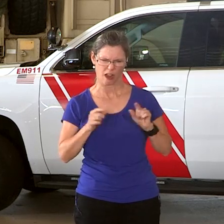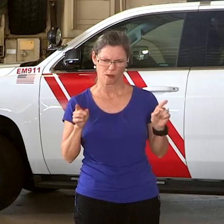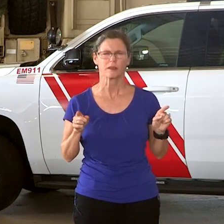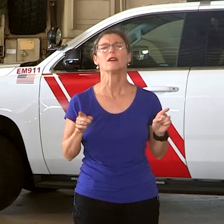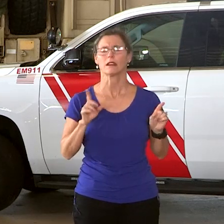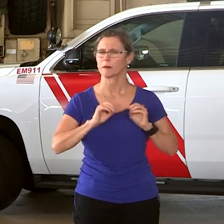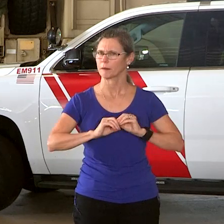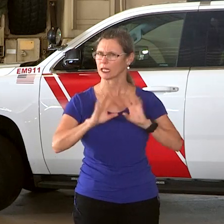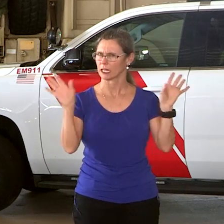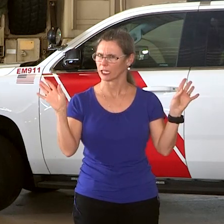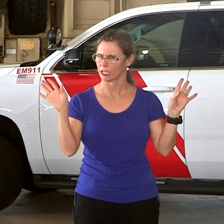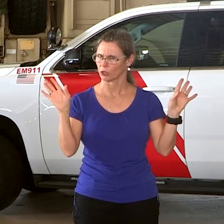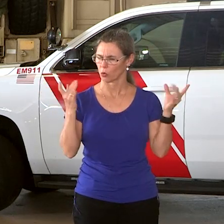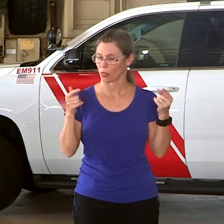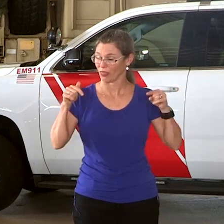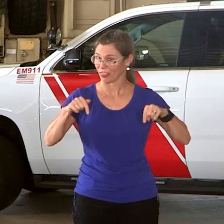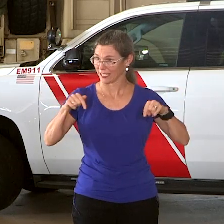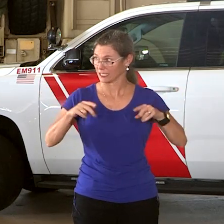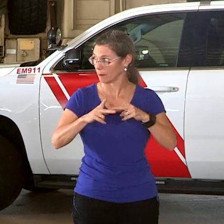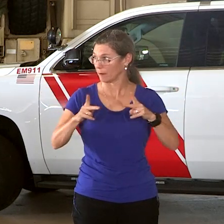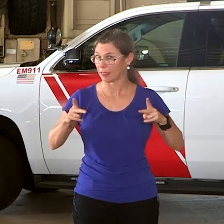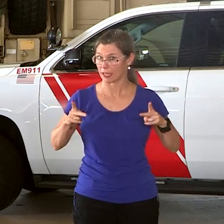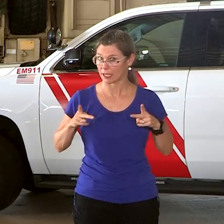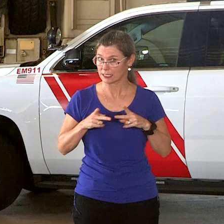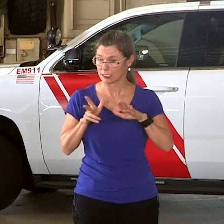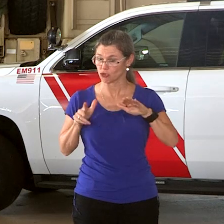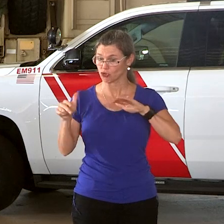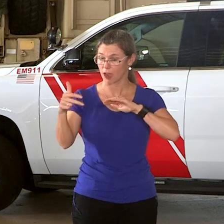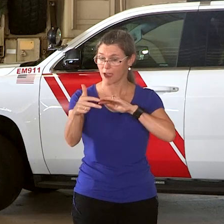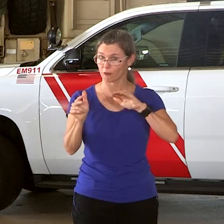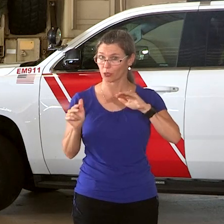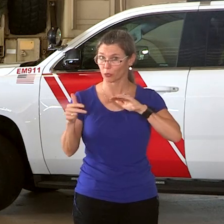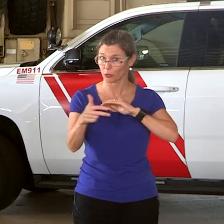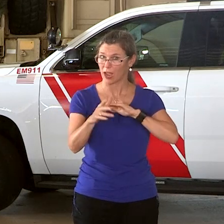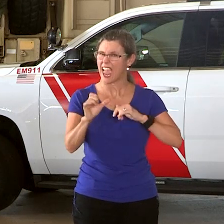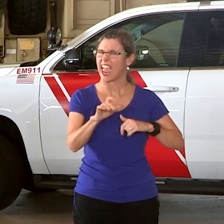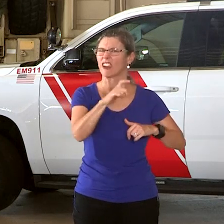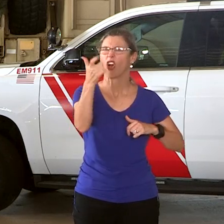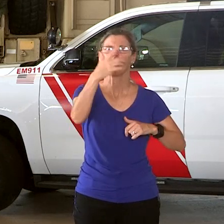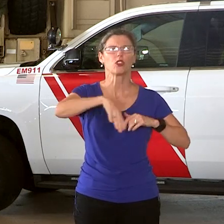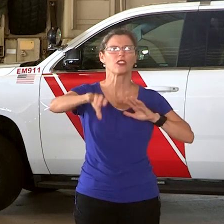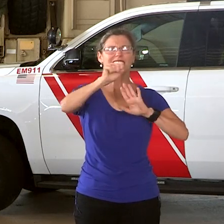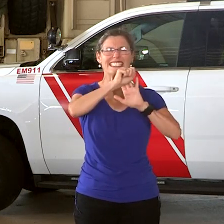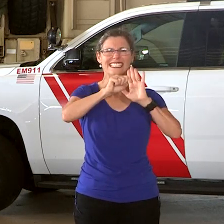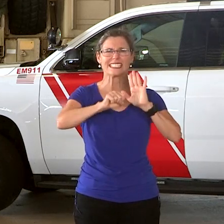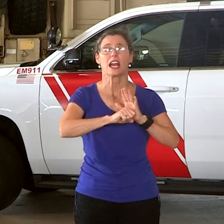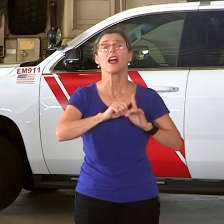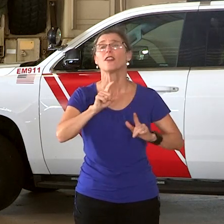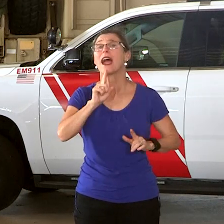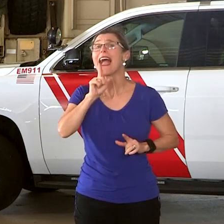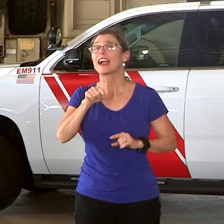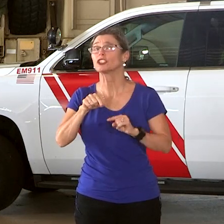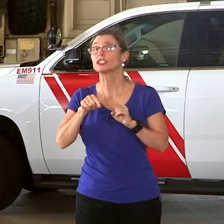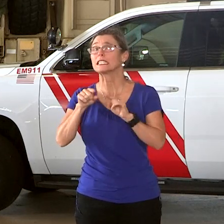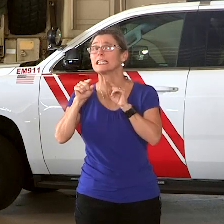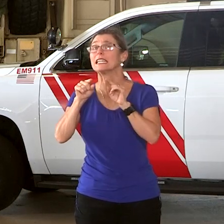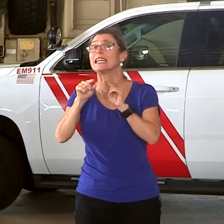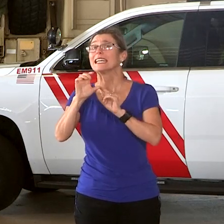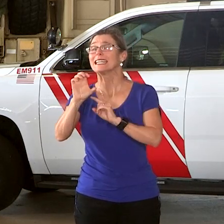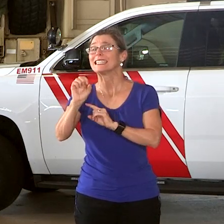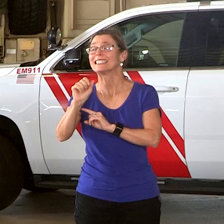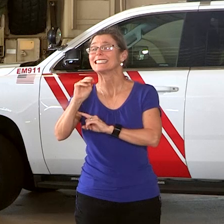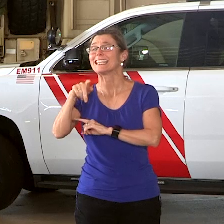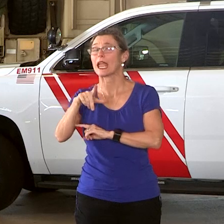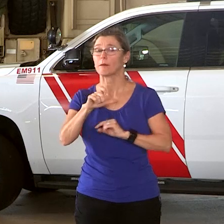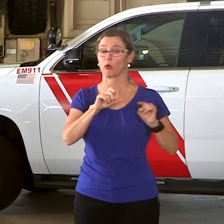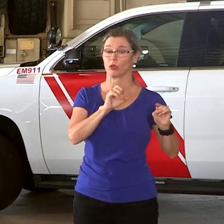let me be clear that what's occurring here at this site and at all the sites across the city are actually sample collection in order to be